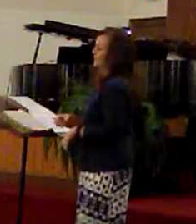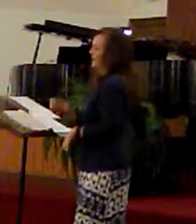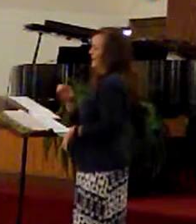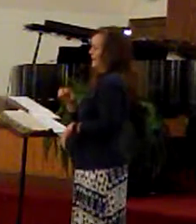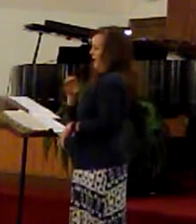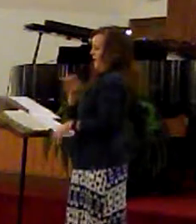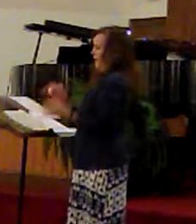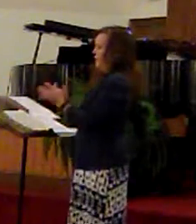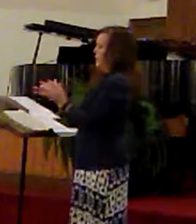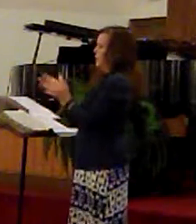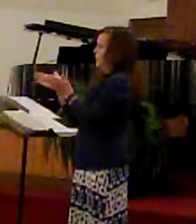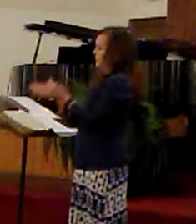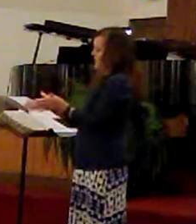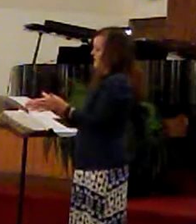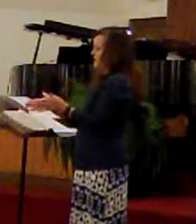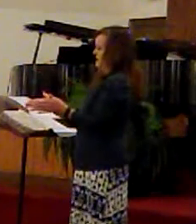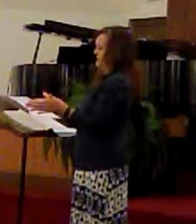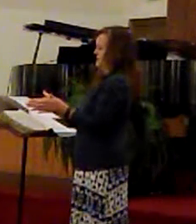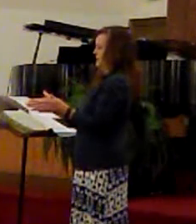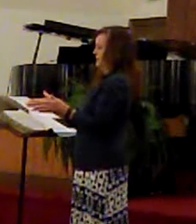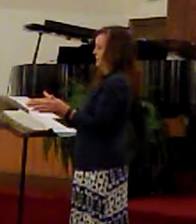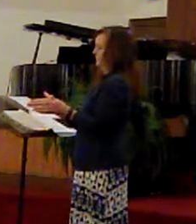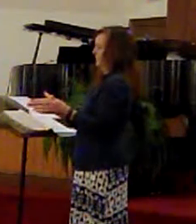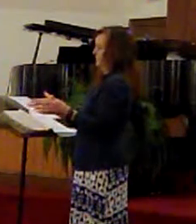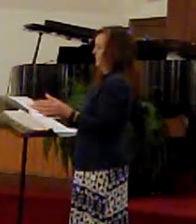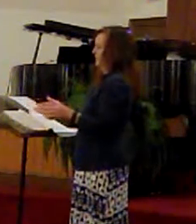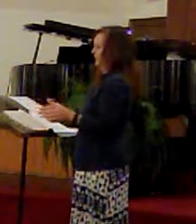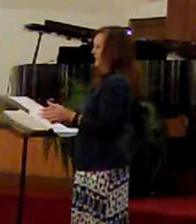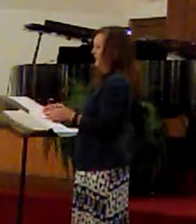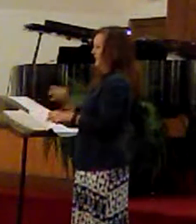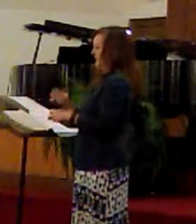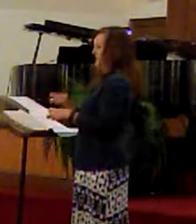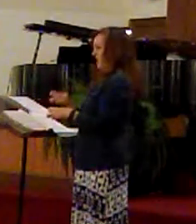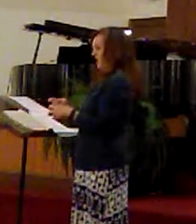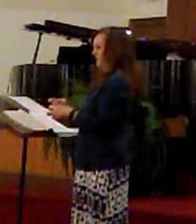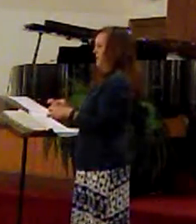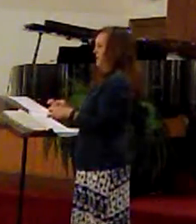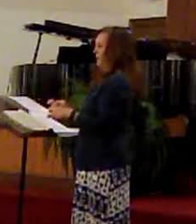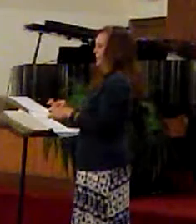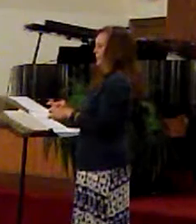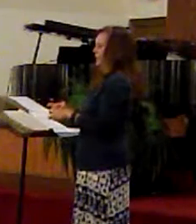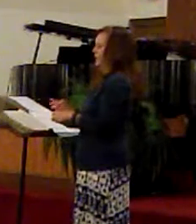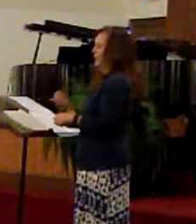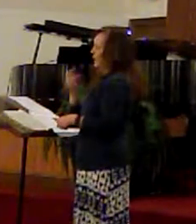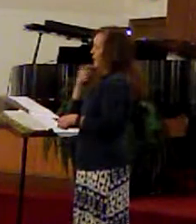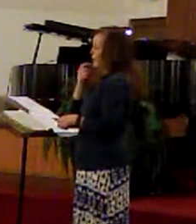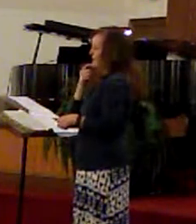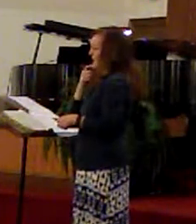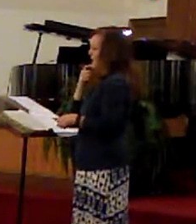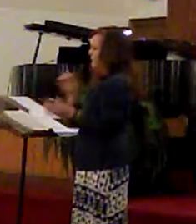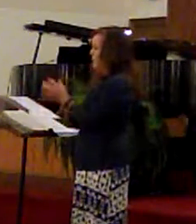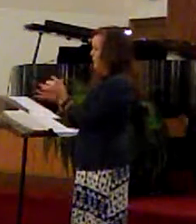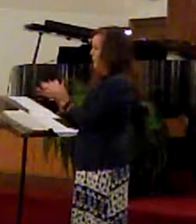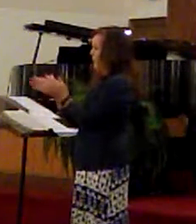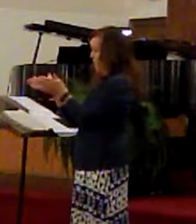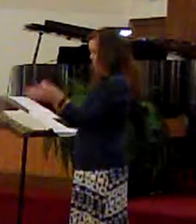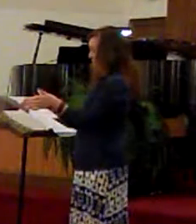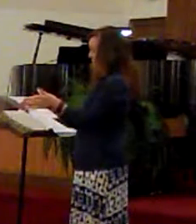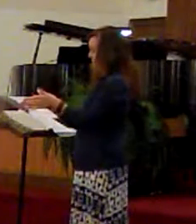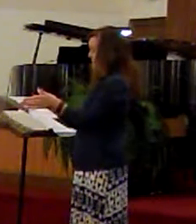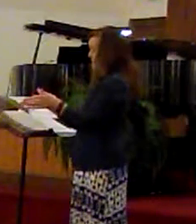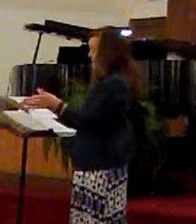shallow. It's shallow. We say we're Christians, and we go to church. In fact, we may be